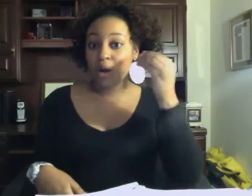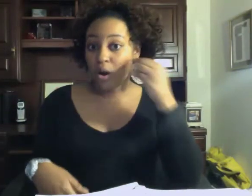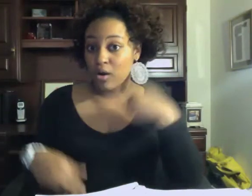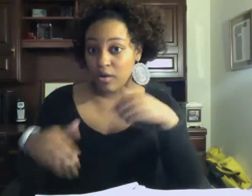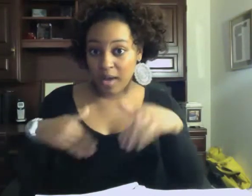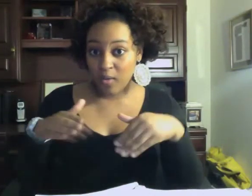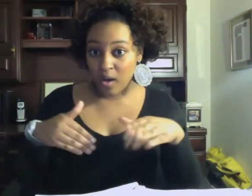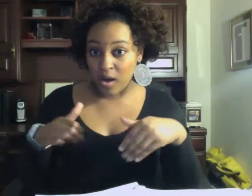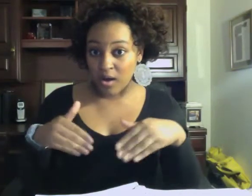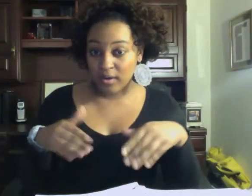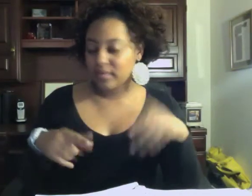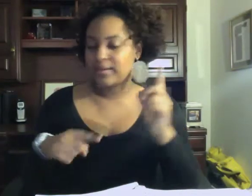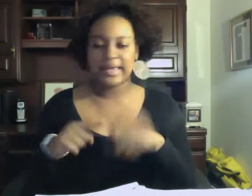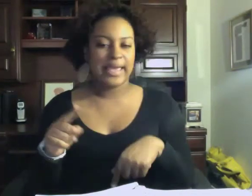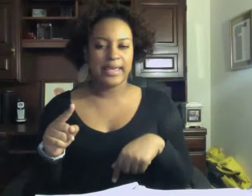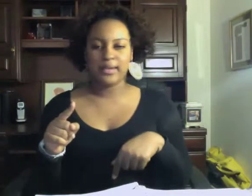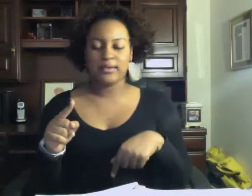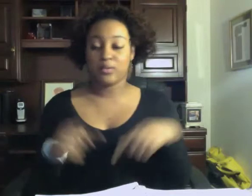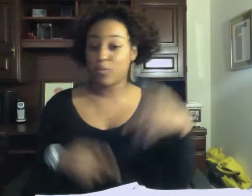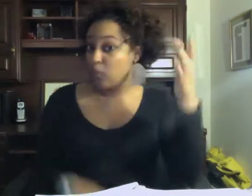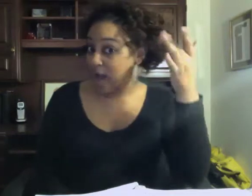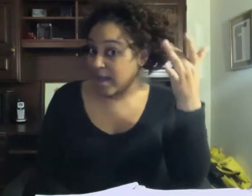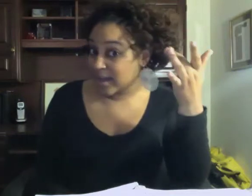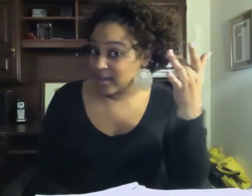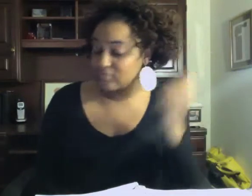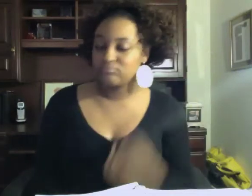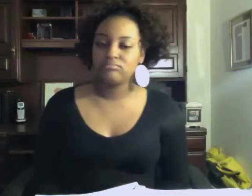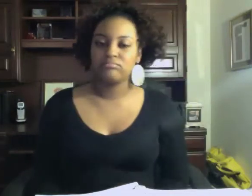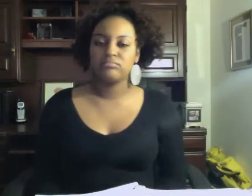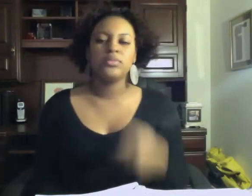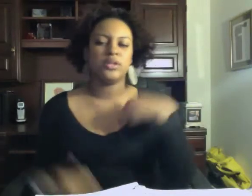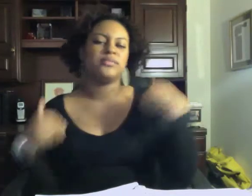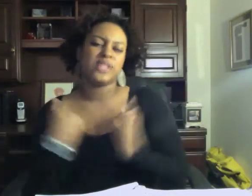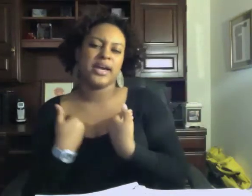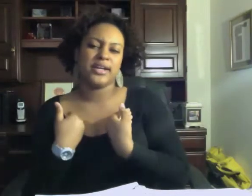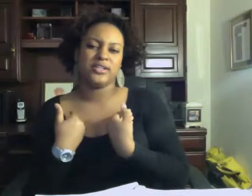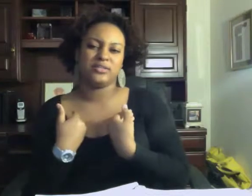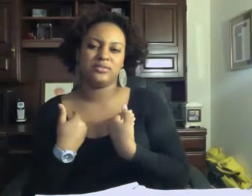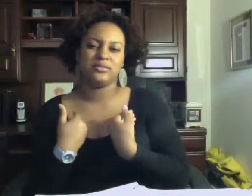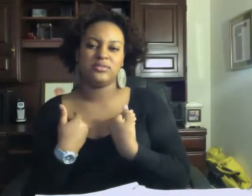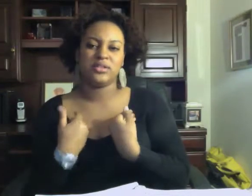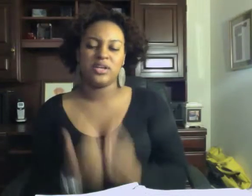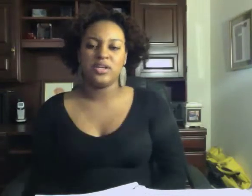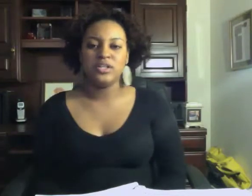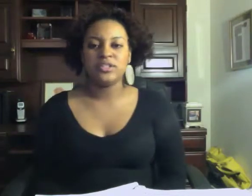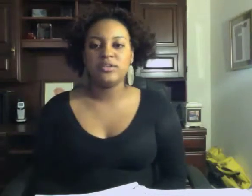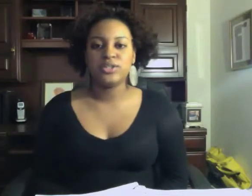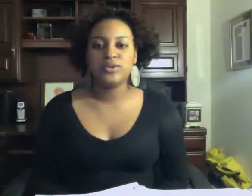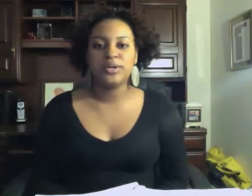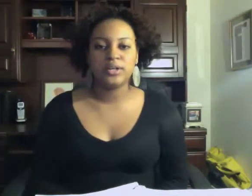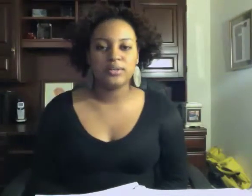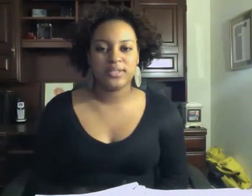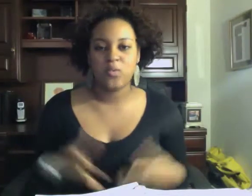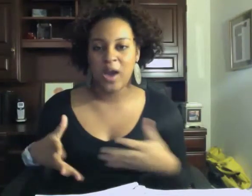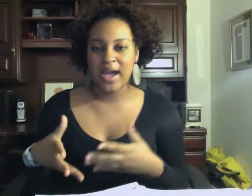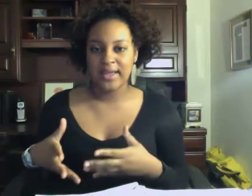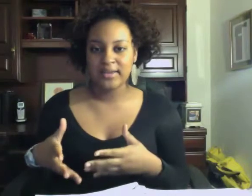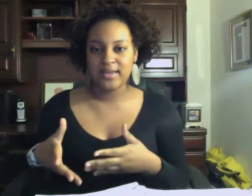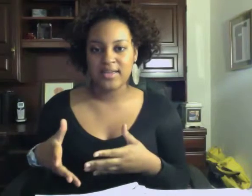Home I walk, can't. Why? I'm tired. So the rhetorical is a why in